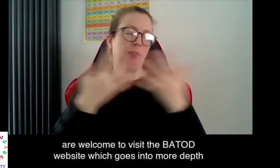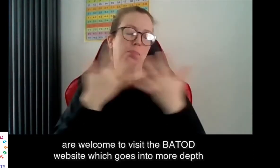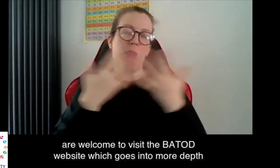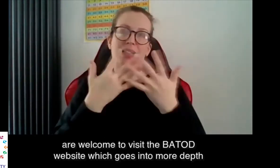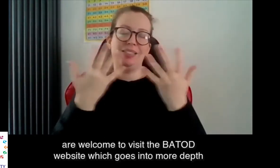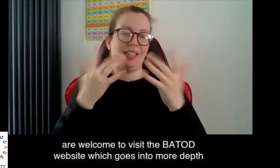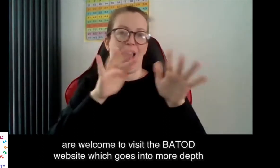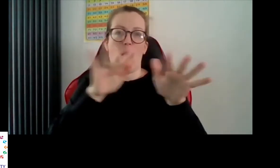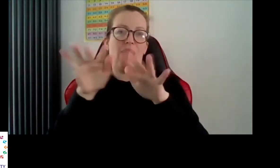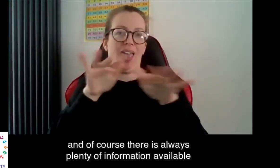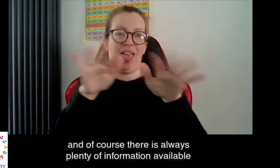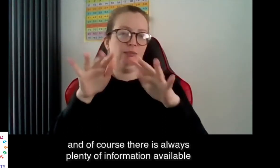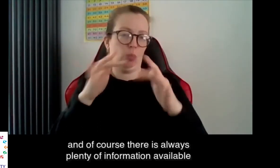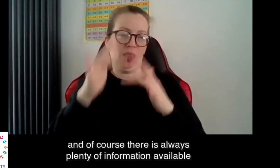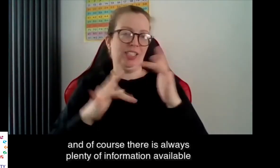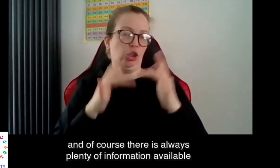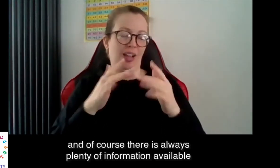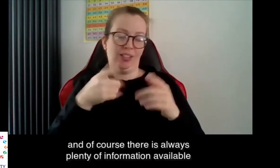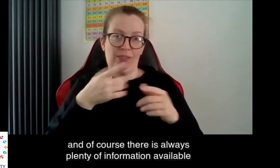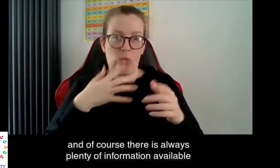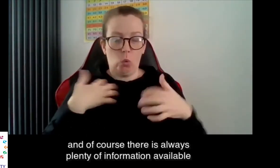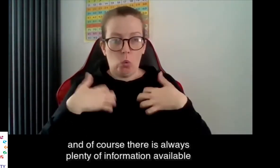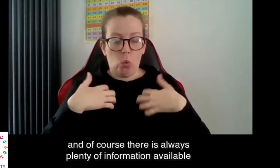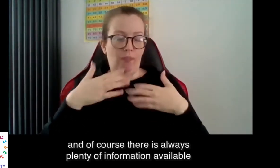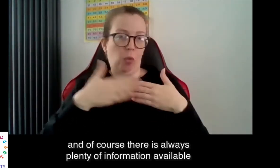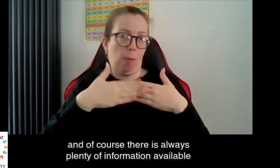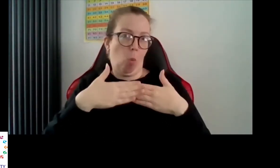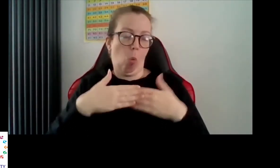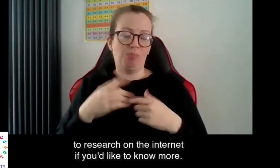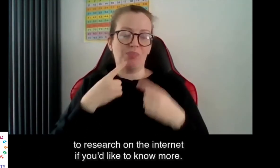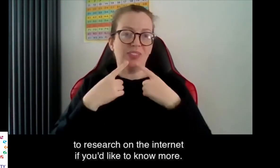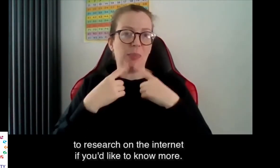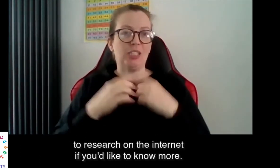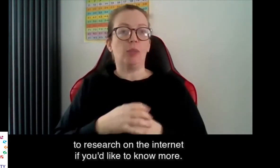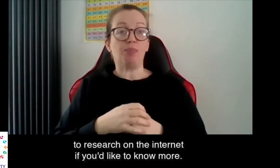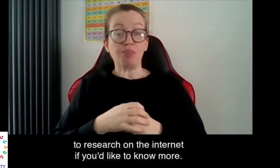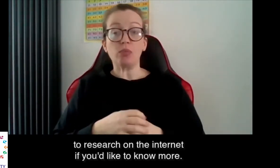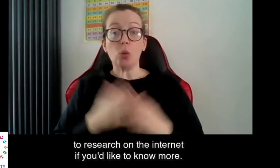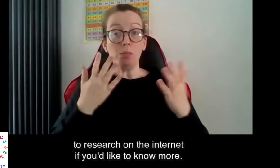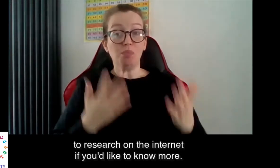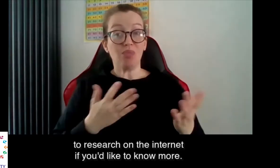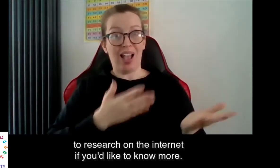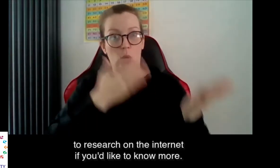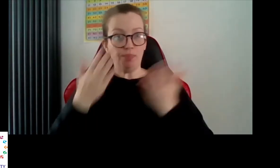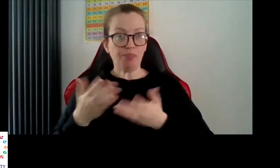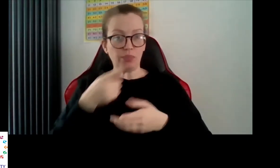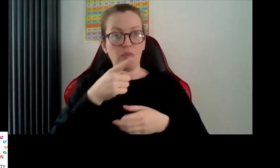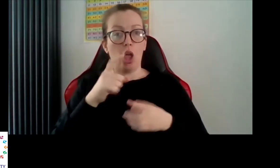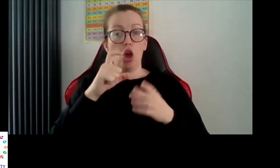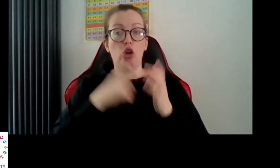into more depth, and of course there is always plenty of information available to research on the internet if you'd like to know more.